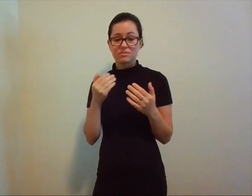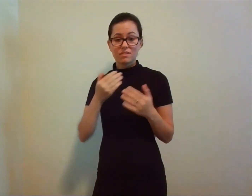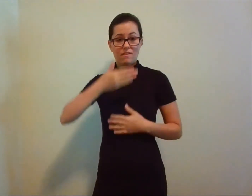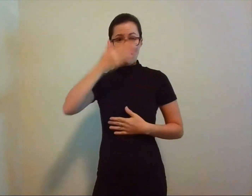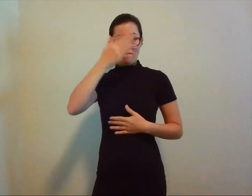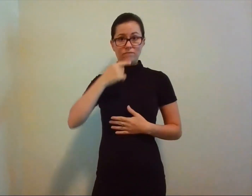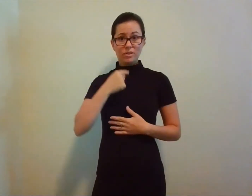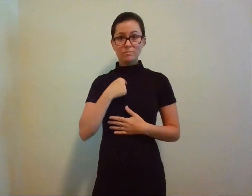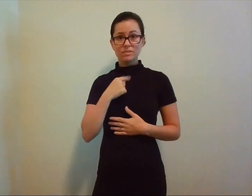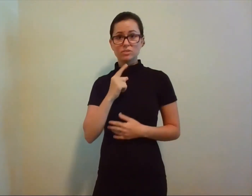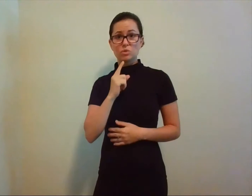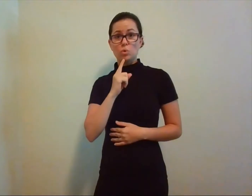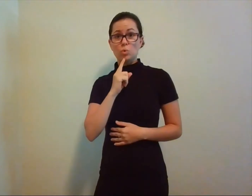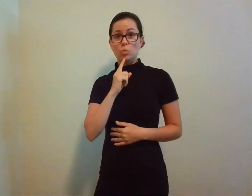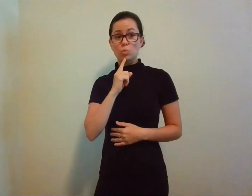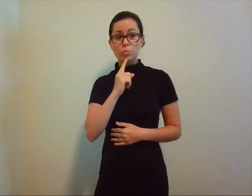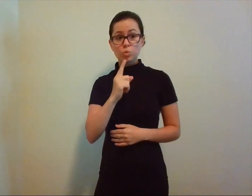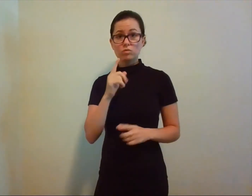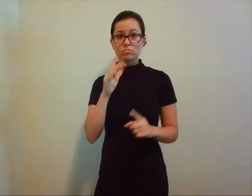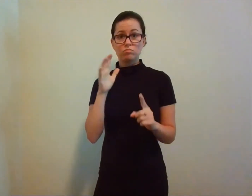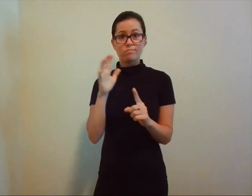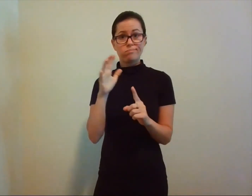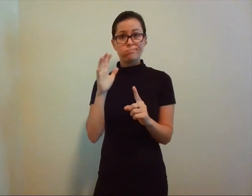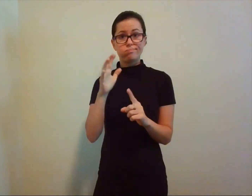if you had to tell somebody who didn't know who Michael Richards